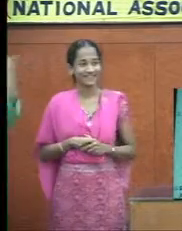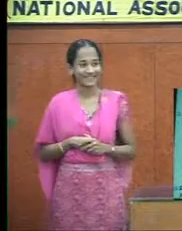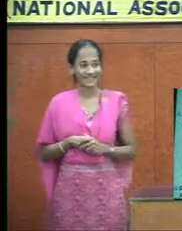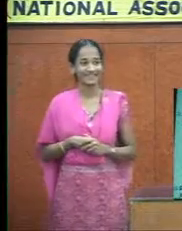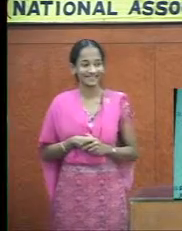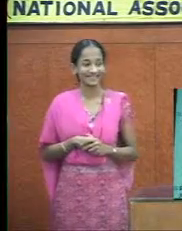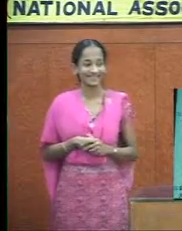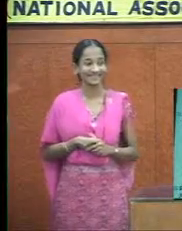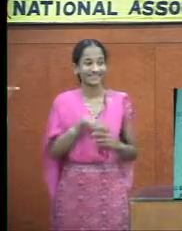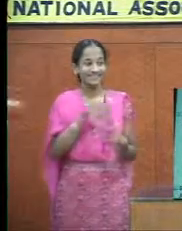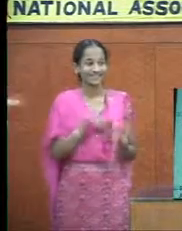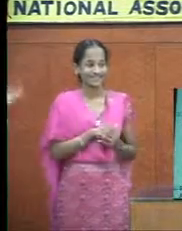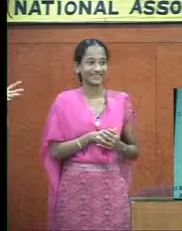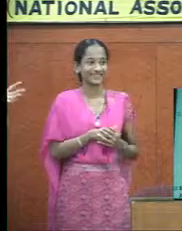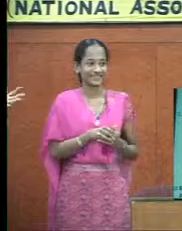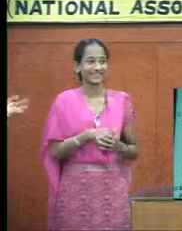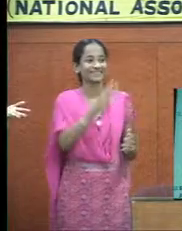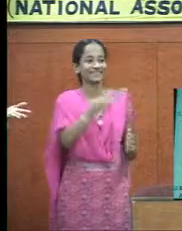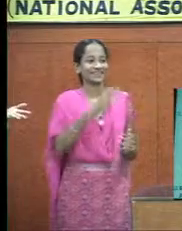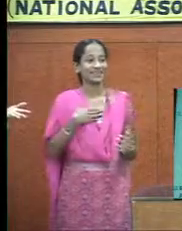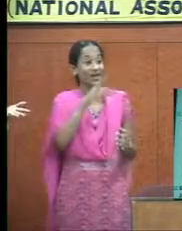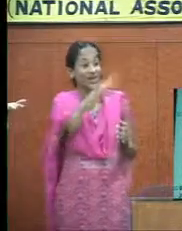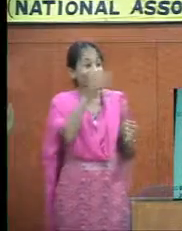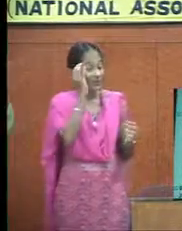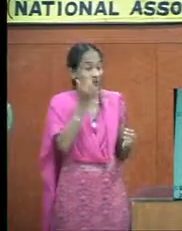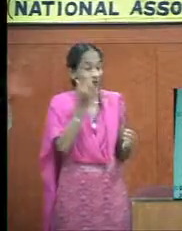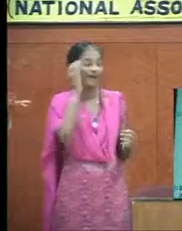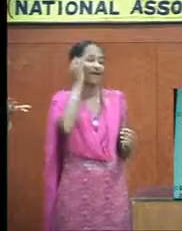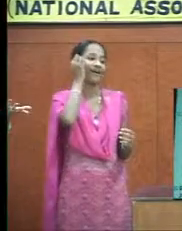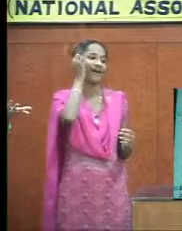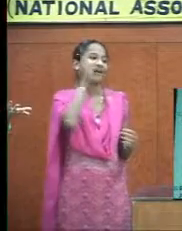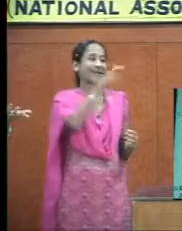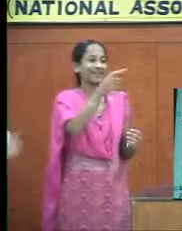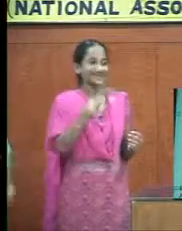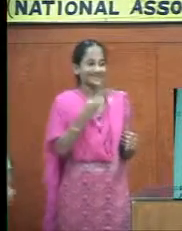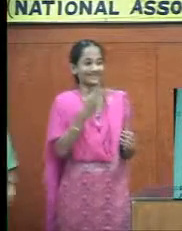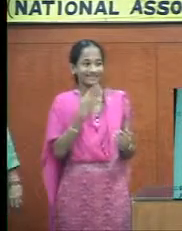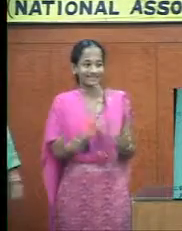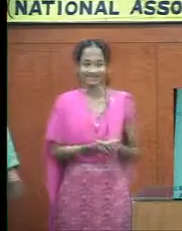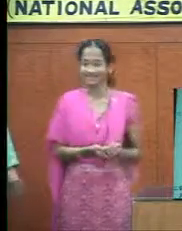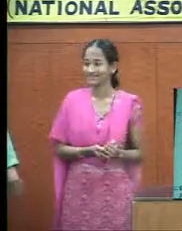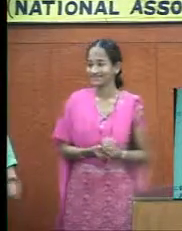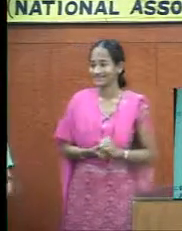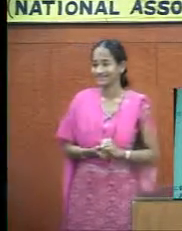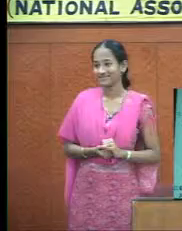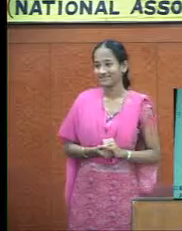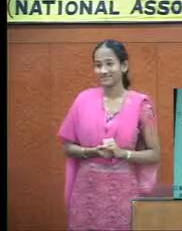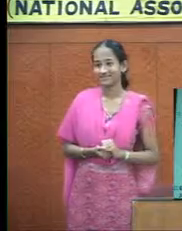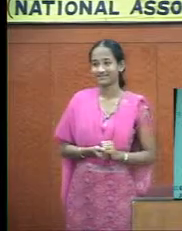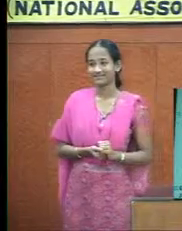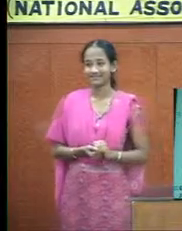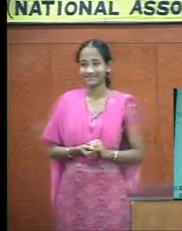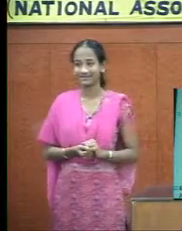Okay, it's you motivated me to think like that. I had not thought of it before. It had never occurred to us. Yeah.